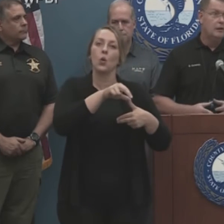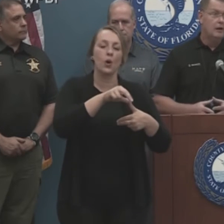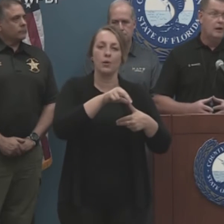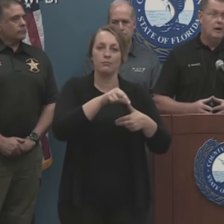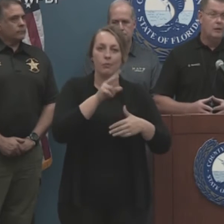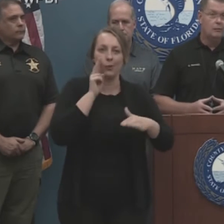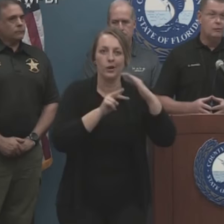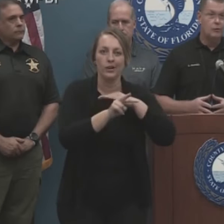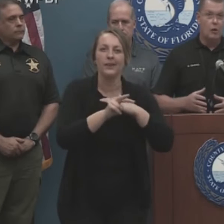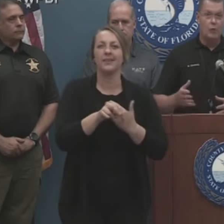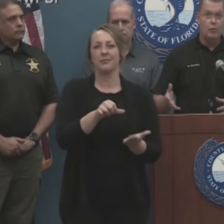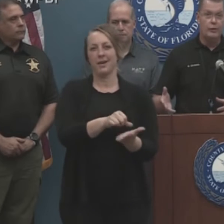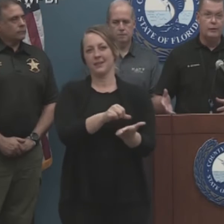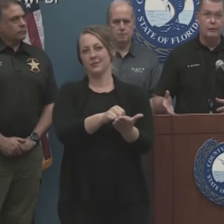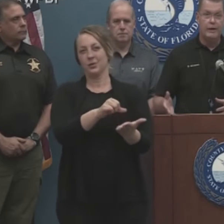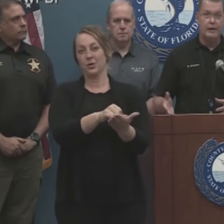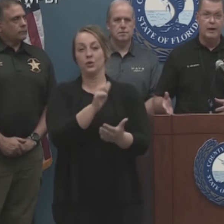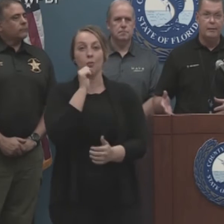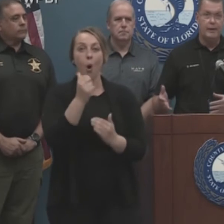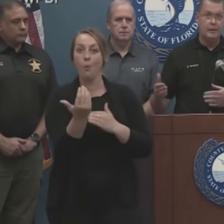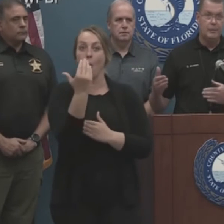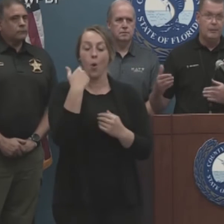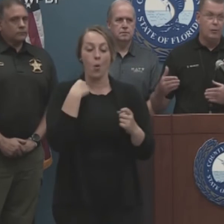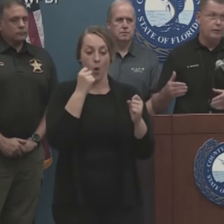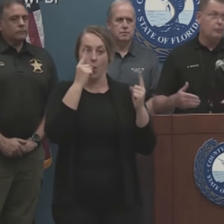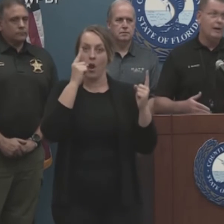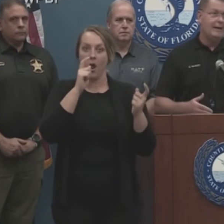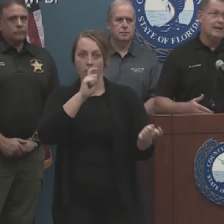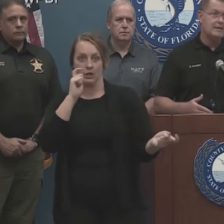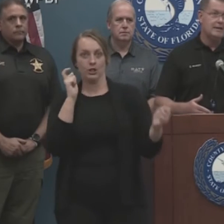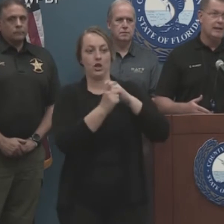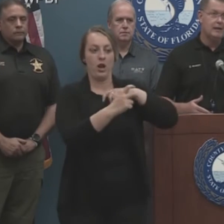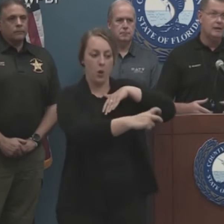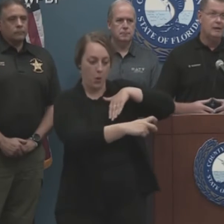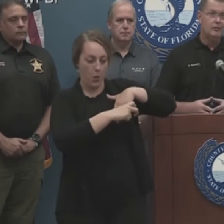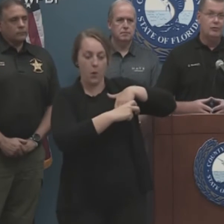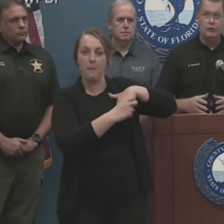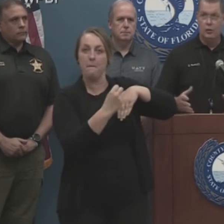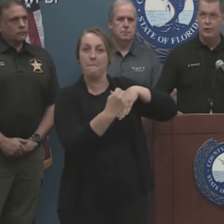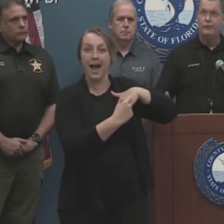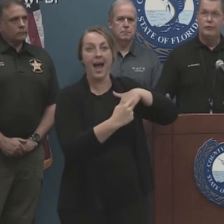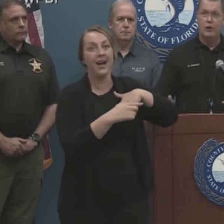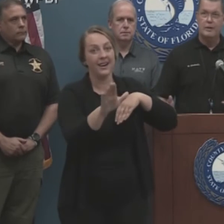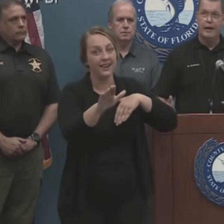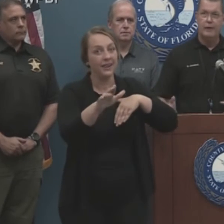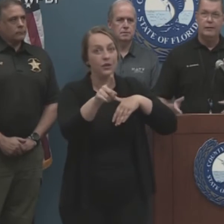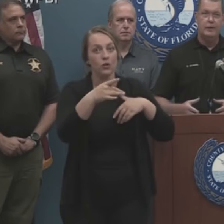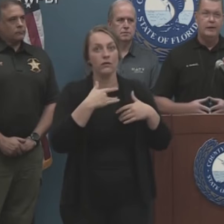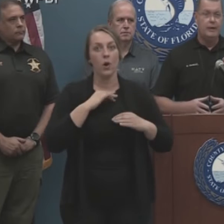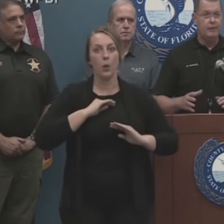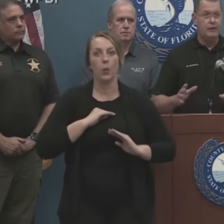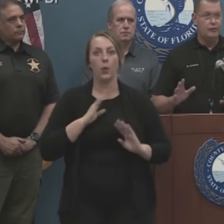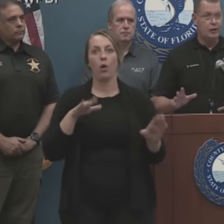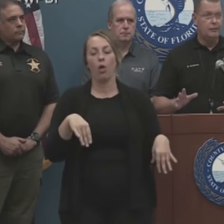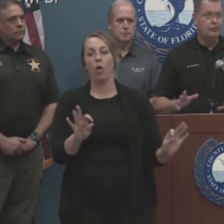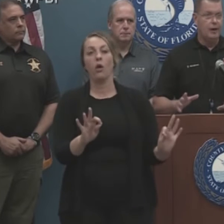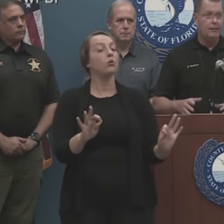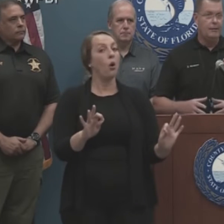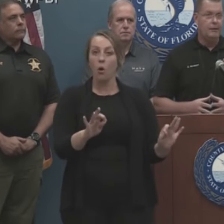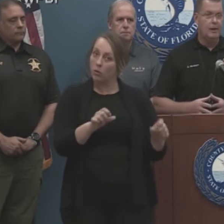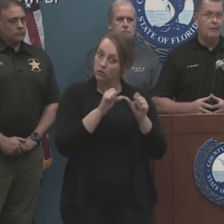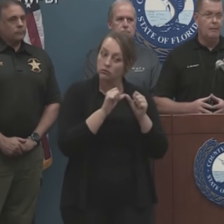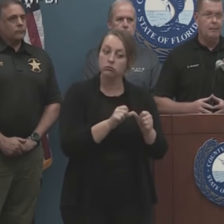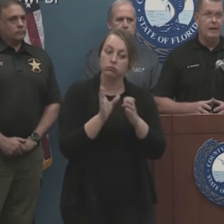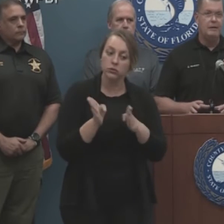unpredictable. Tomorrow morning we could wake up and it could be pointed right at us again. So don't let your guard down, keep the shutters